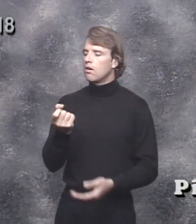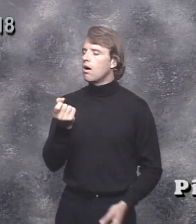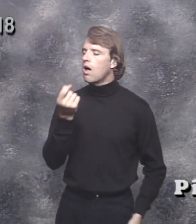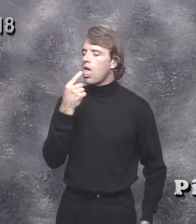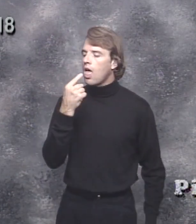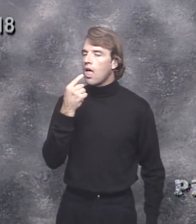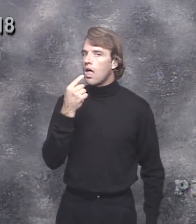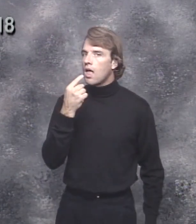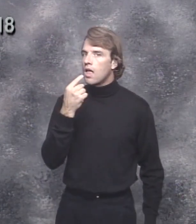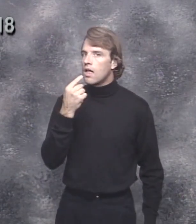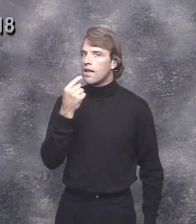Hill.